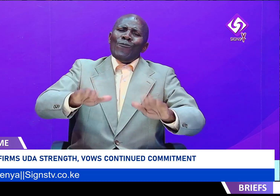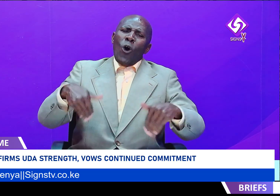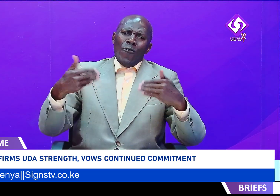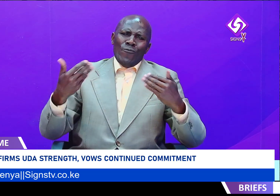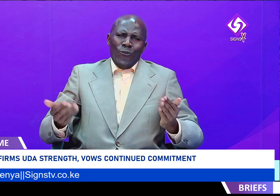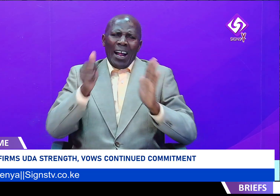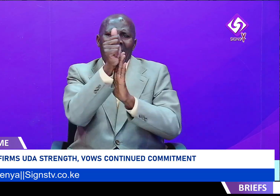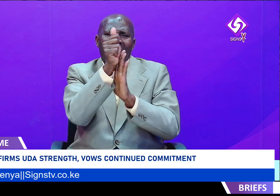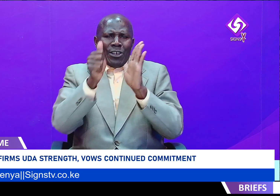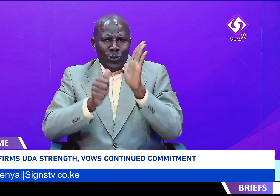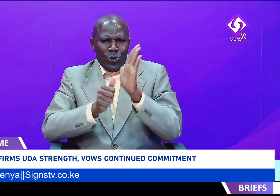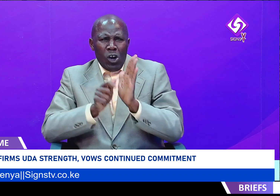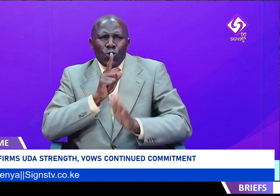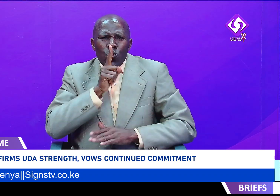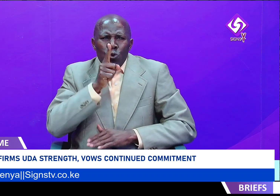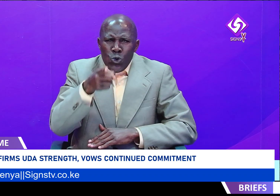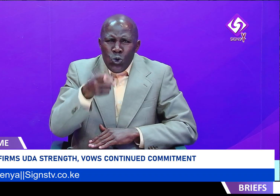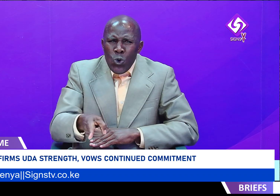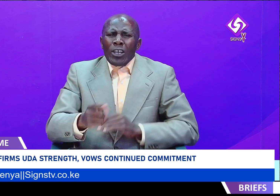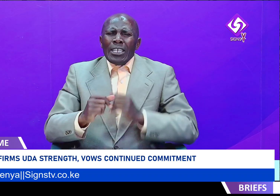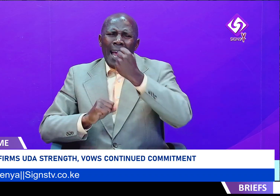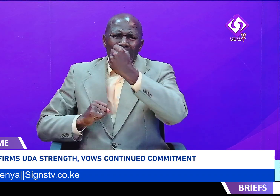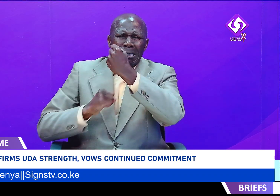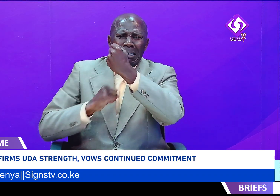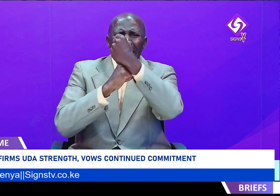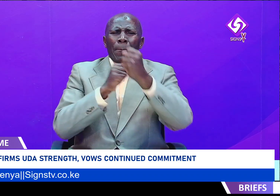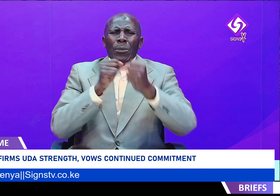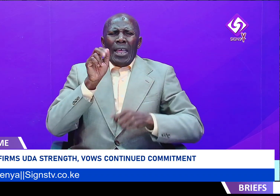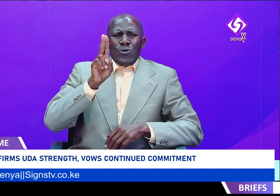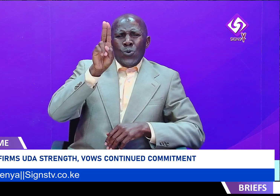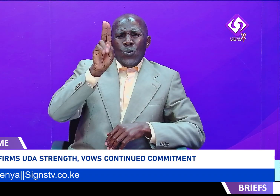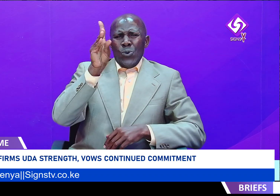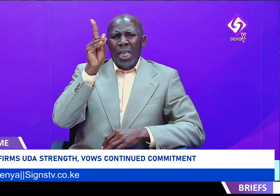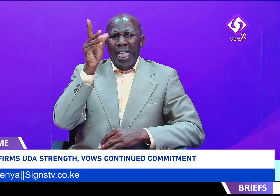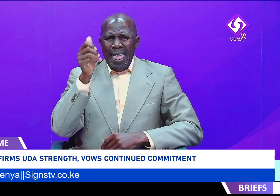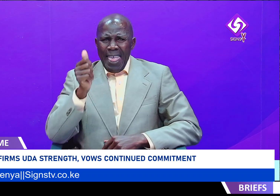forums the bedrock of UDA's manifesto.